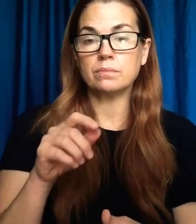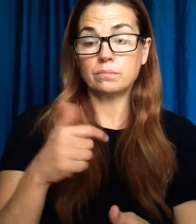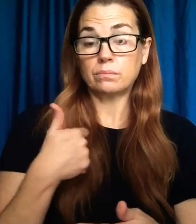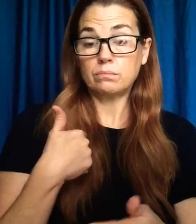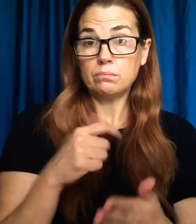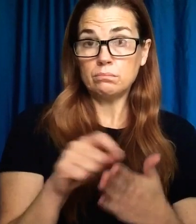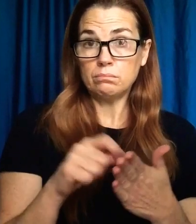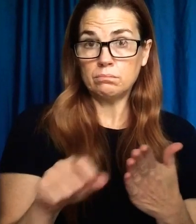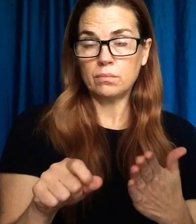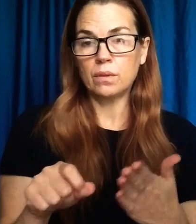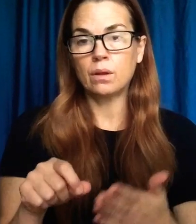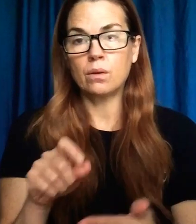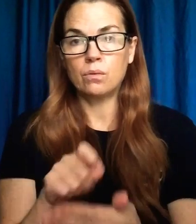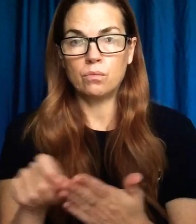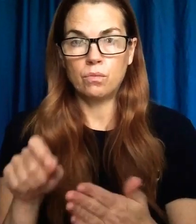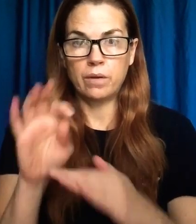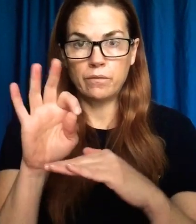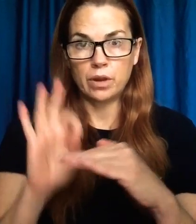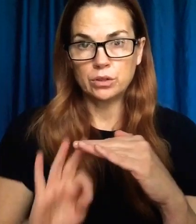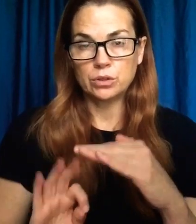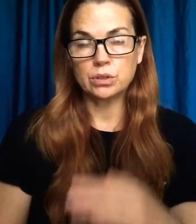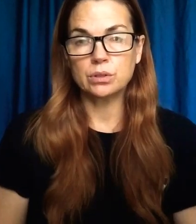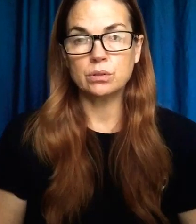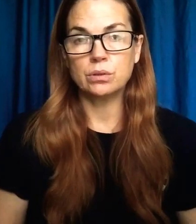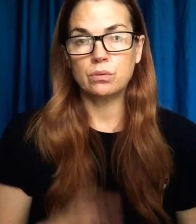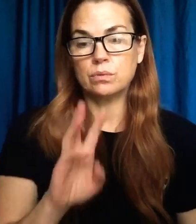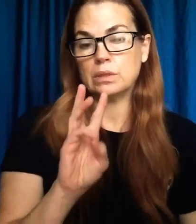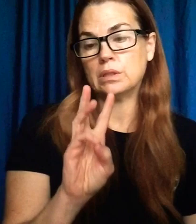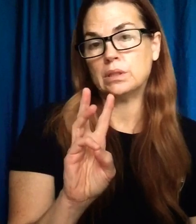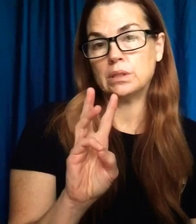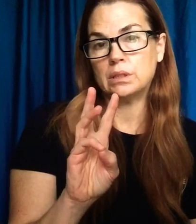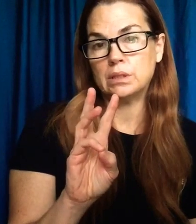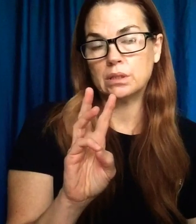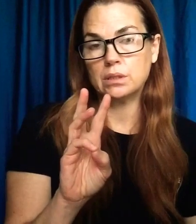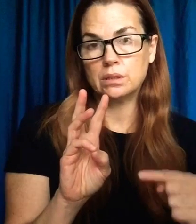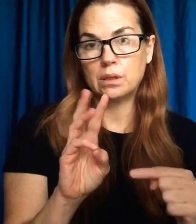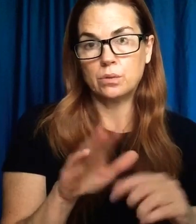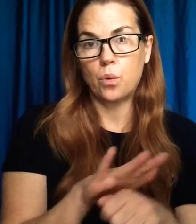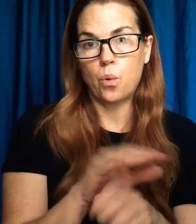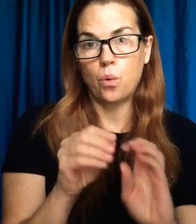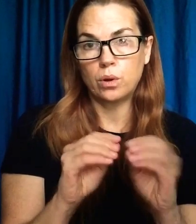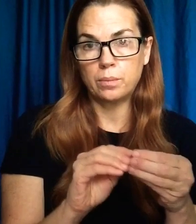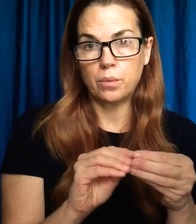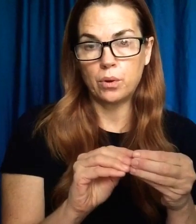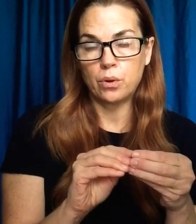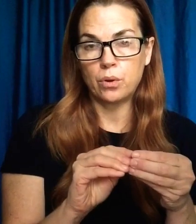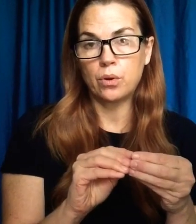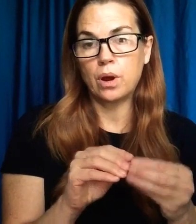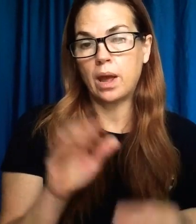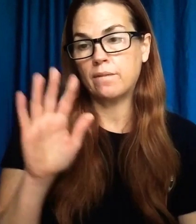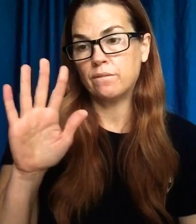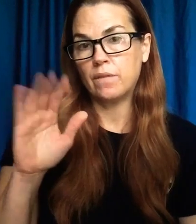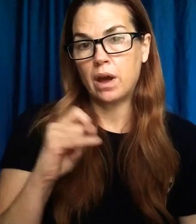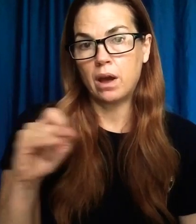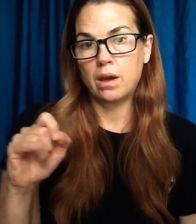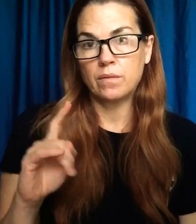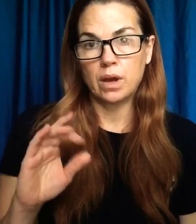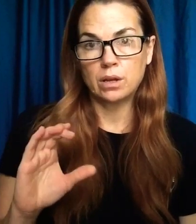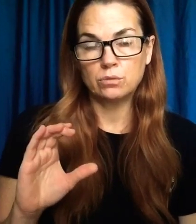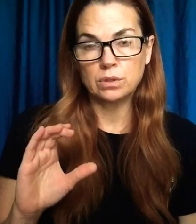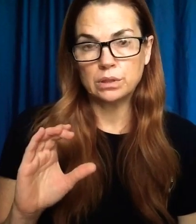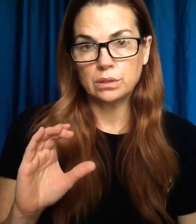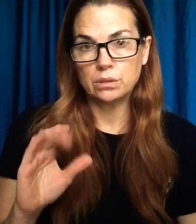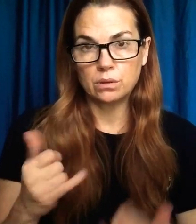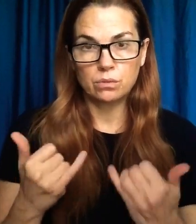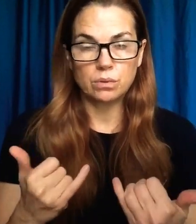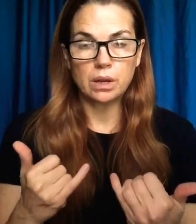Alright, and then I am going to write as a fraction what I wrote. So I'm going to have 6 as my whole number, and then I have